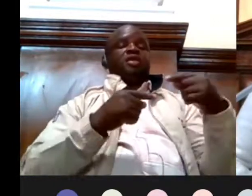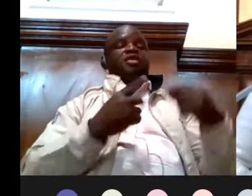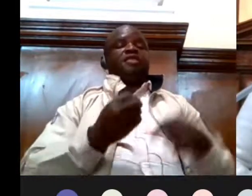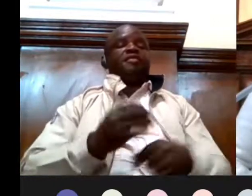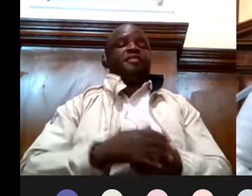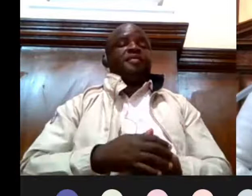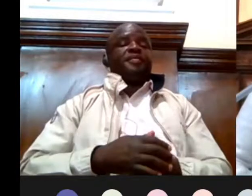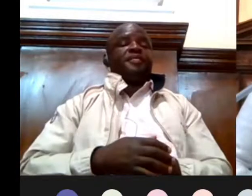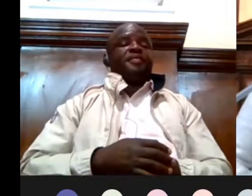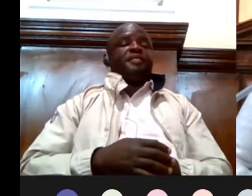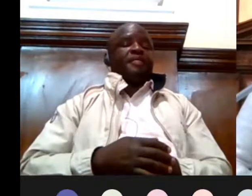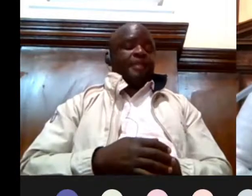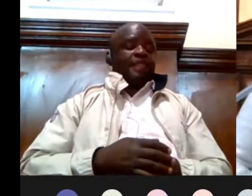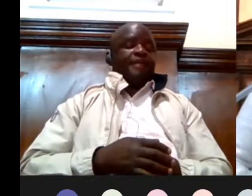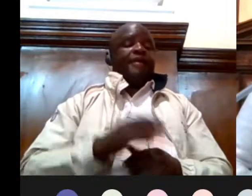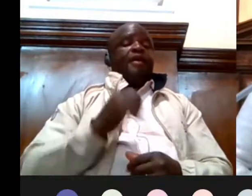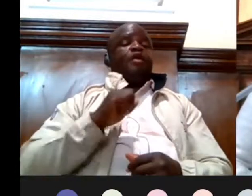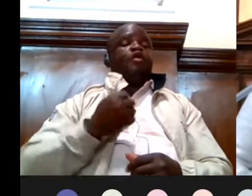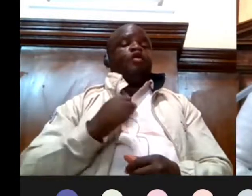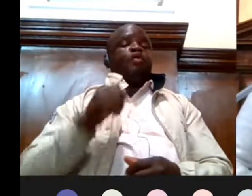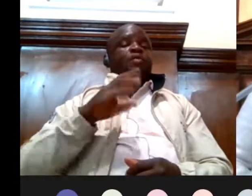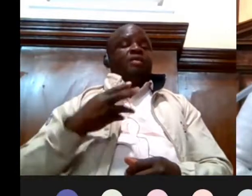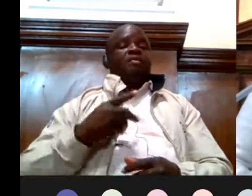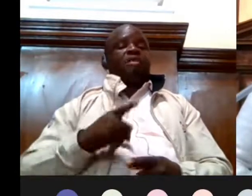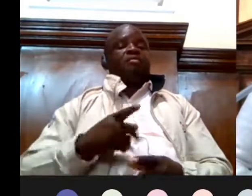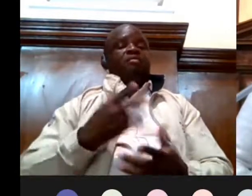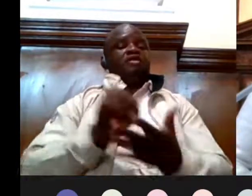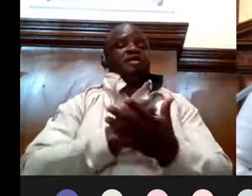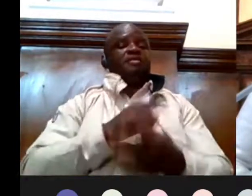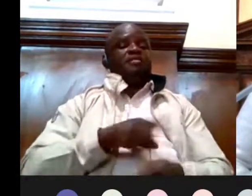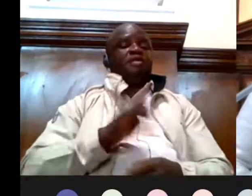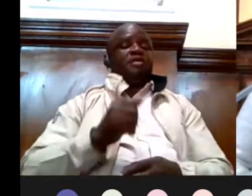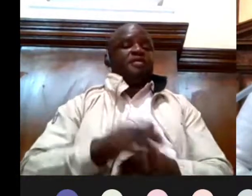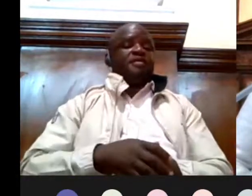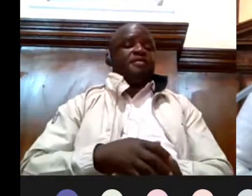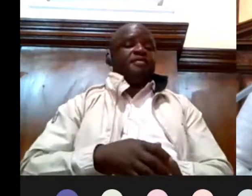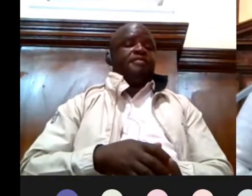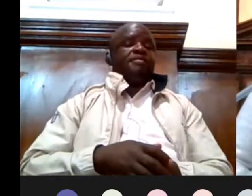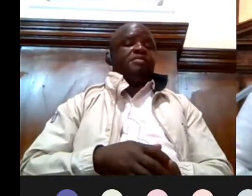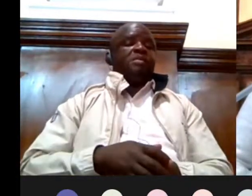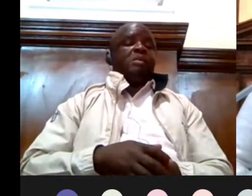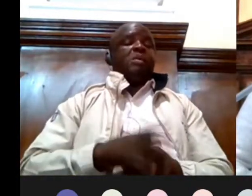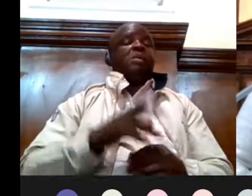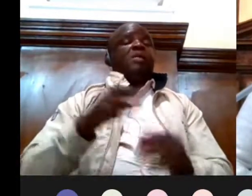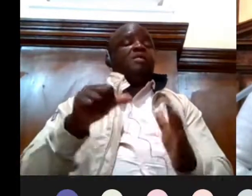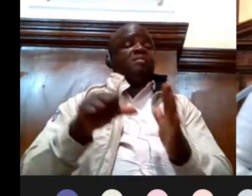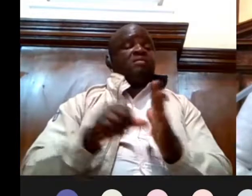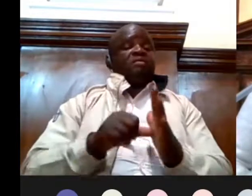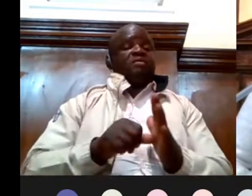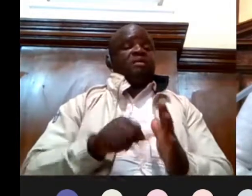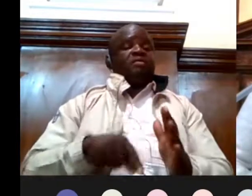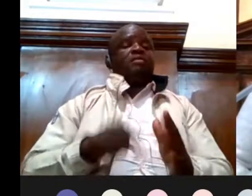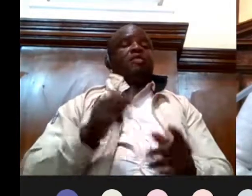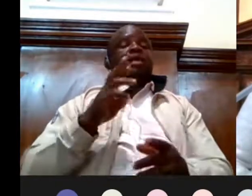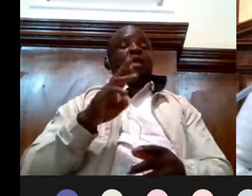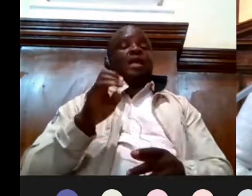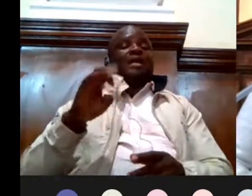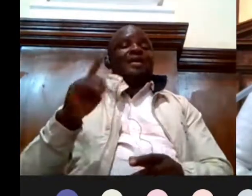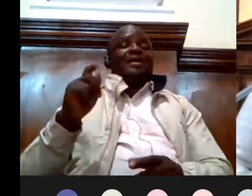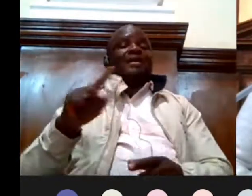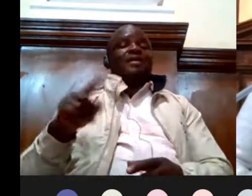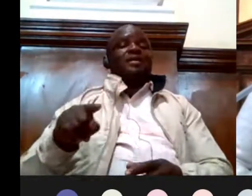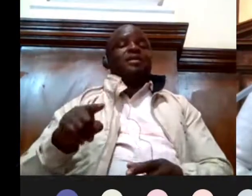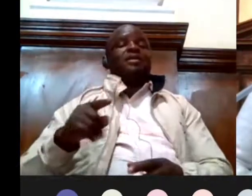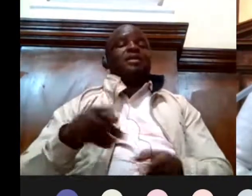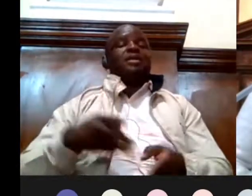quote. Speaker, no woman is safe out of this country. Right here in this street, a police